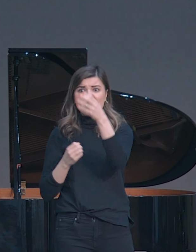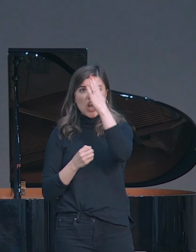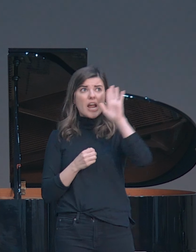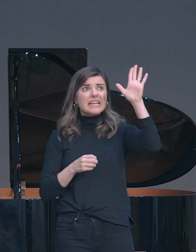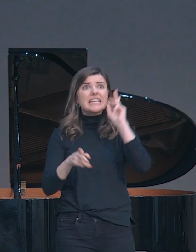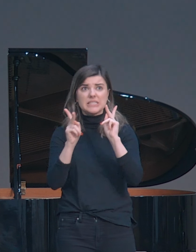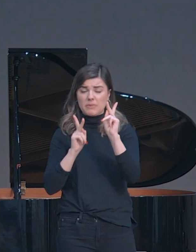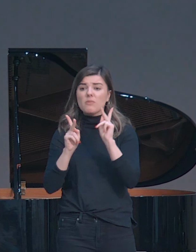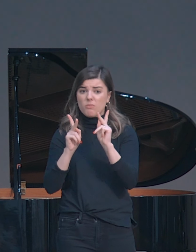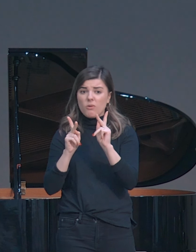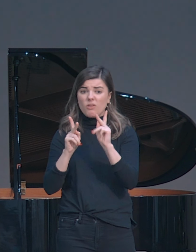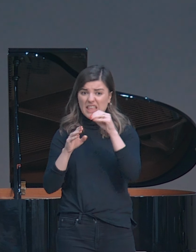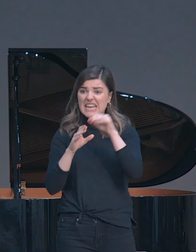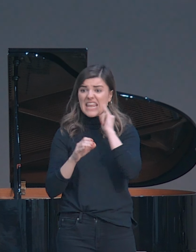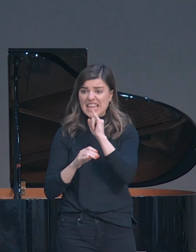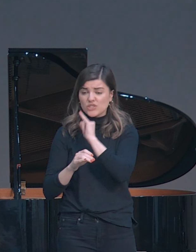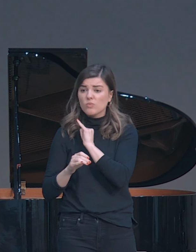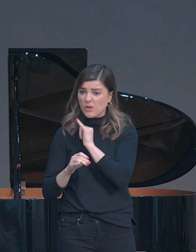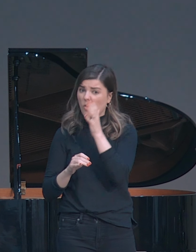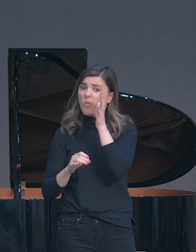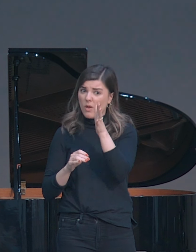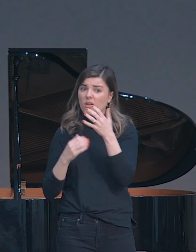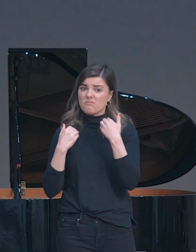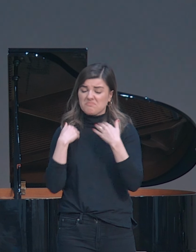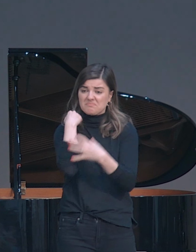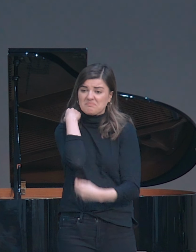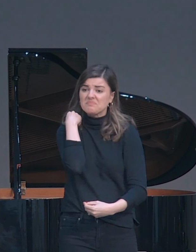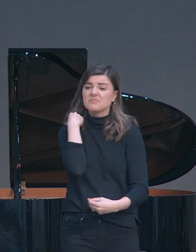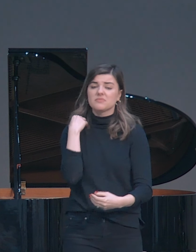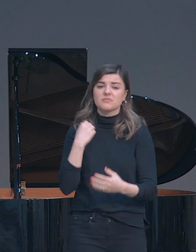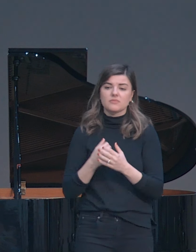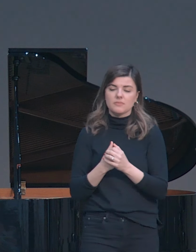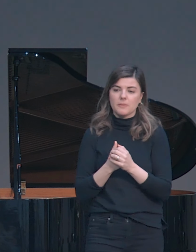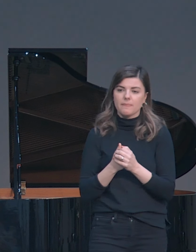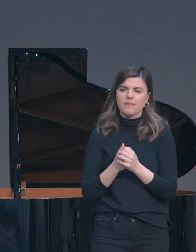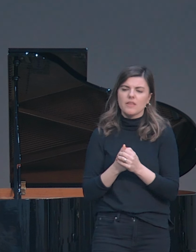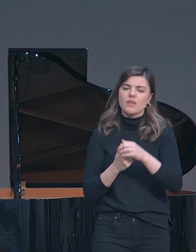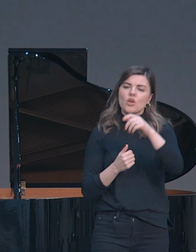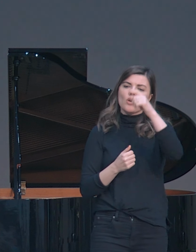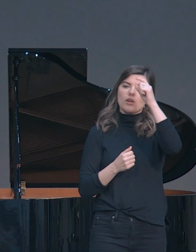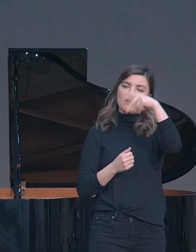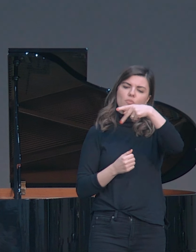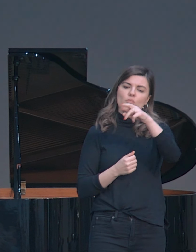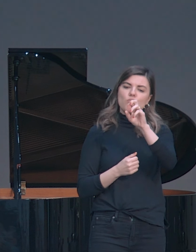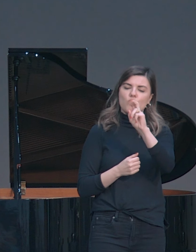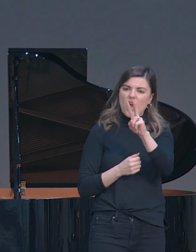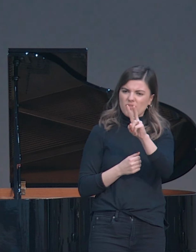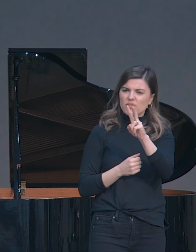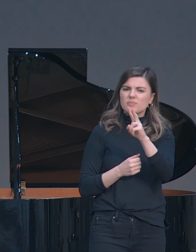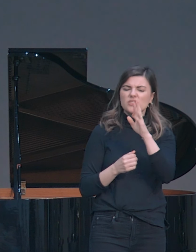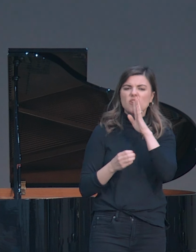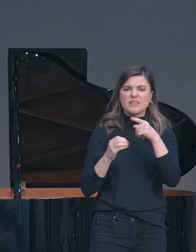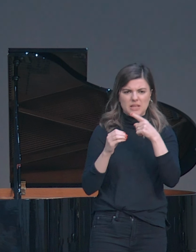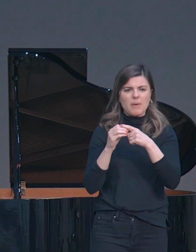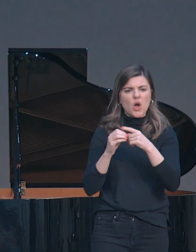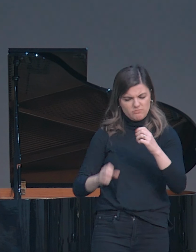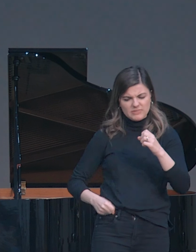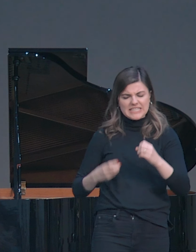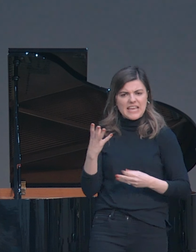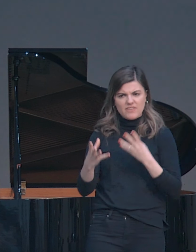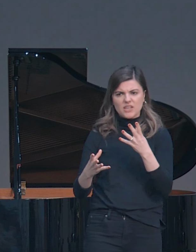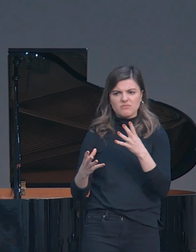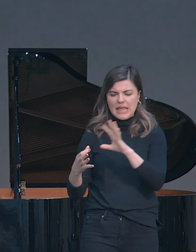Israel. There's a passage in Proverbs speaking of this type of almsgiving that has a strong connection